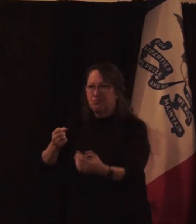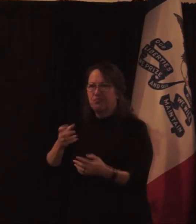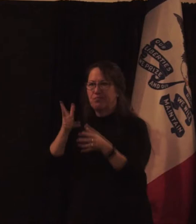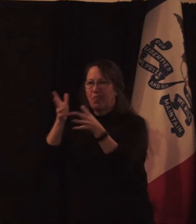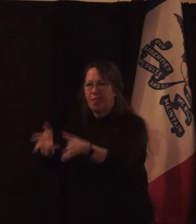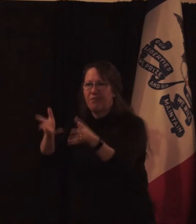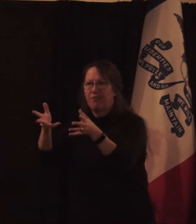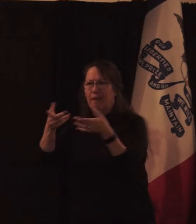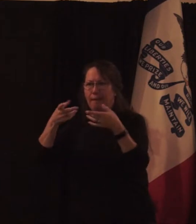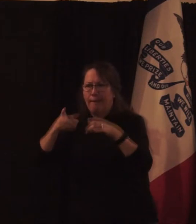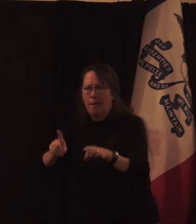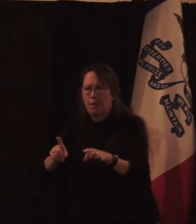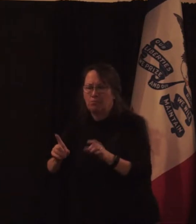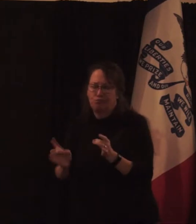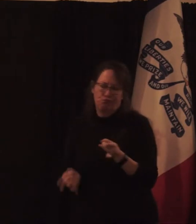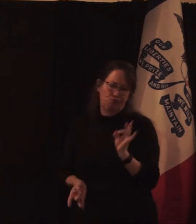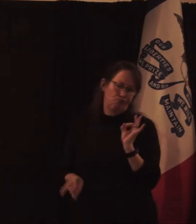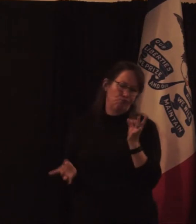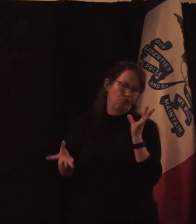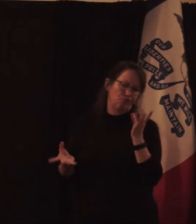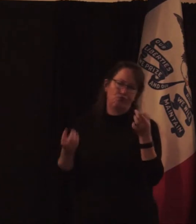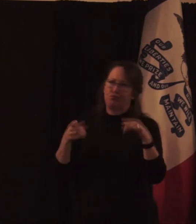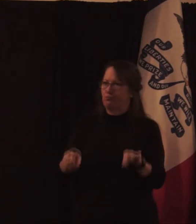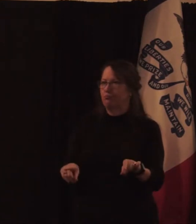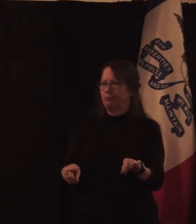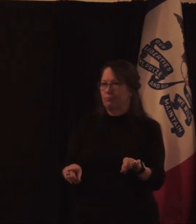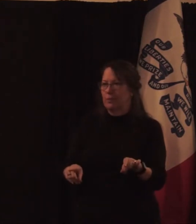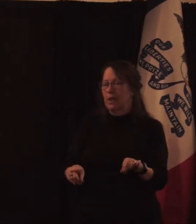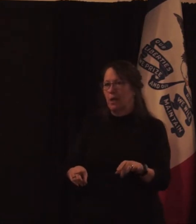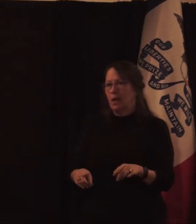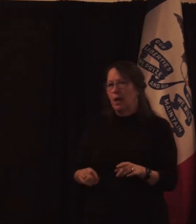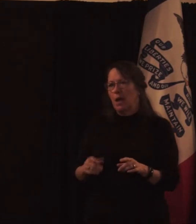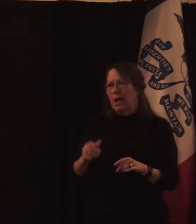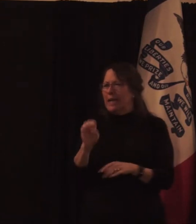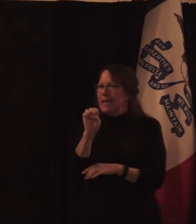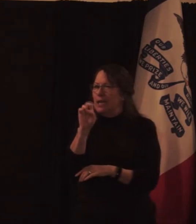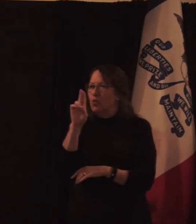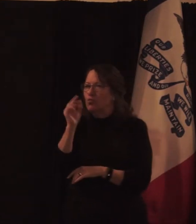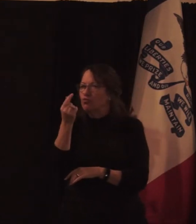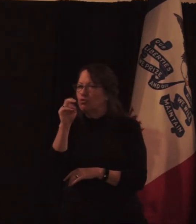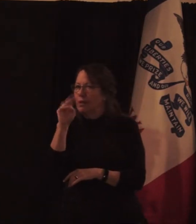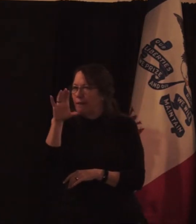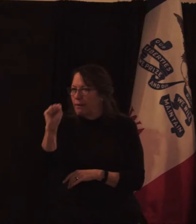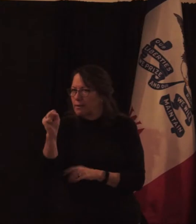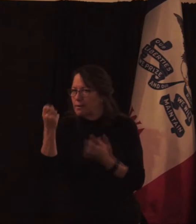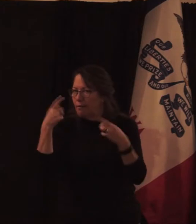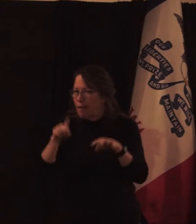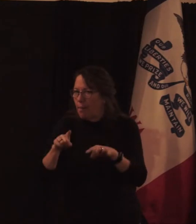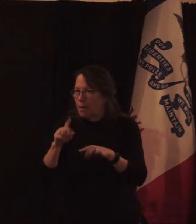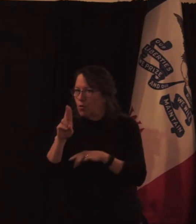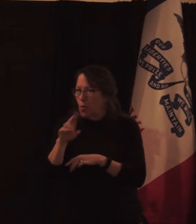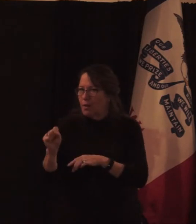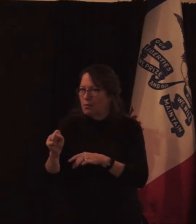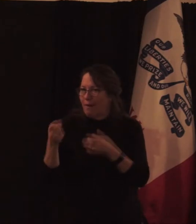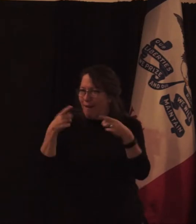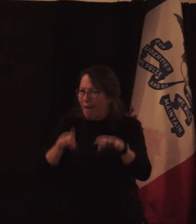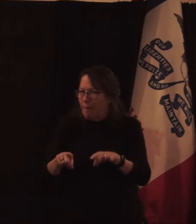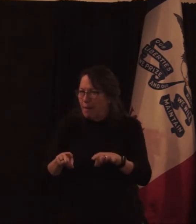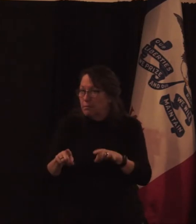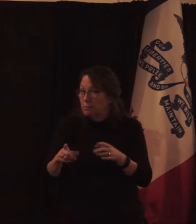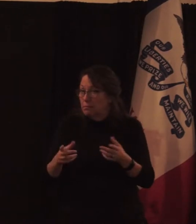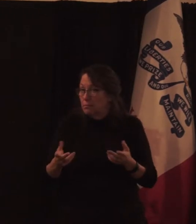And it leads to all kinds of bad things. We went through a eugenics movement in the United States in